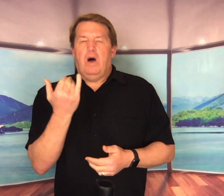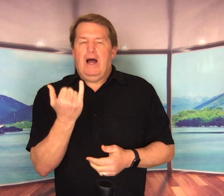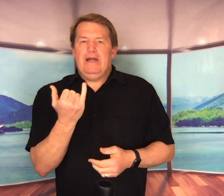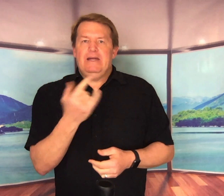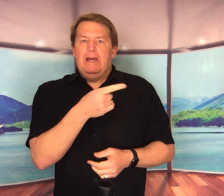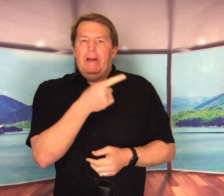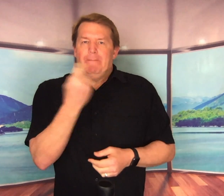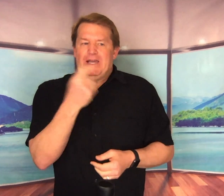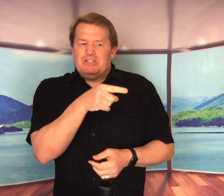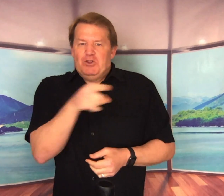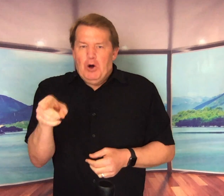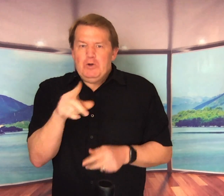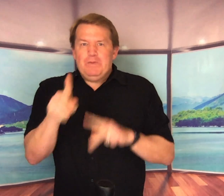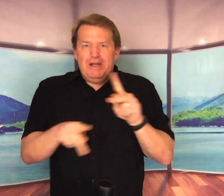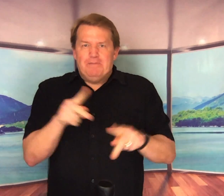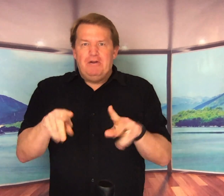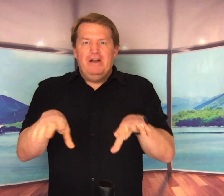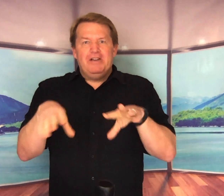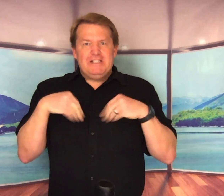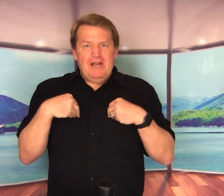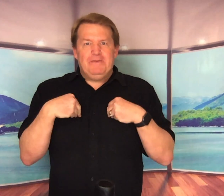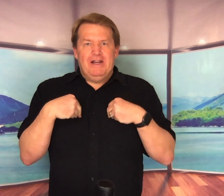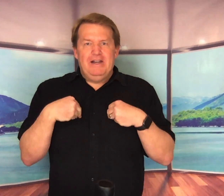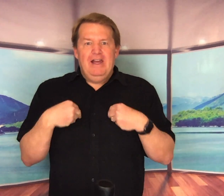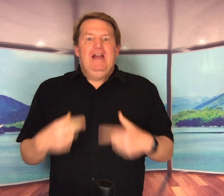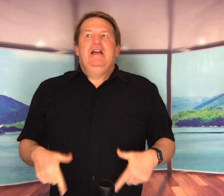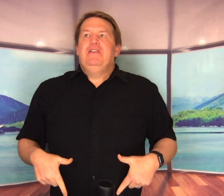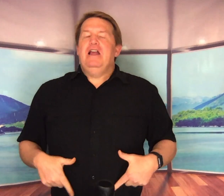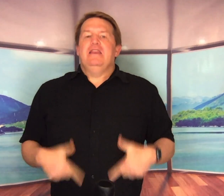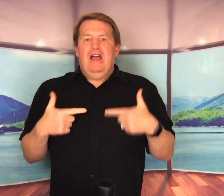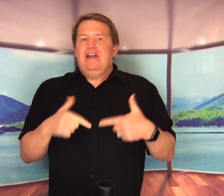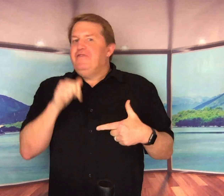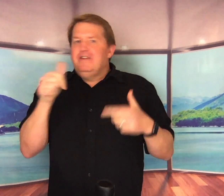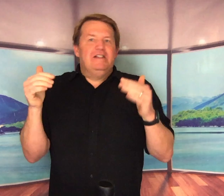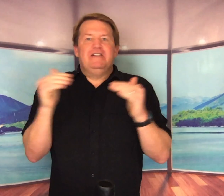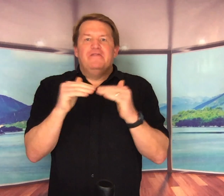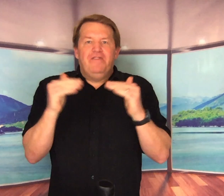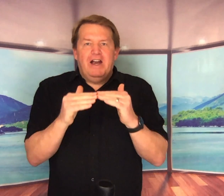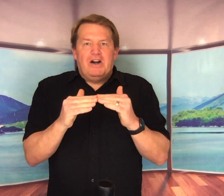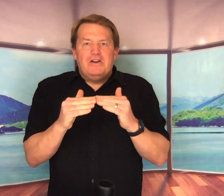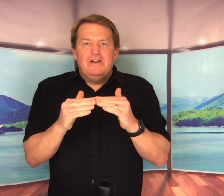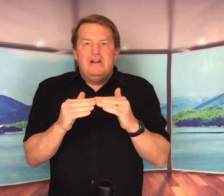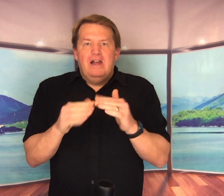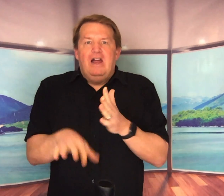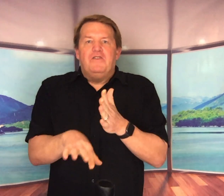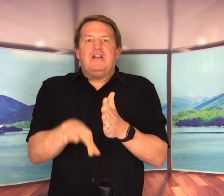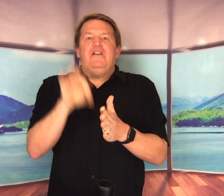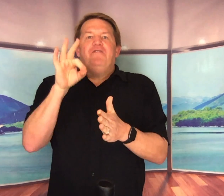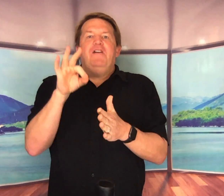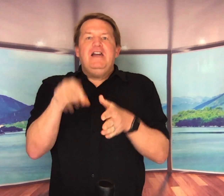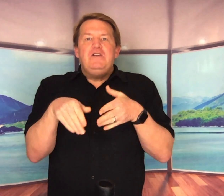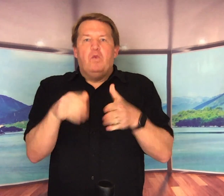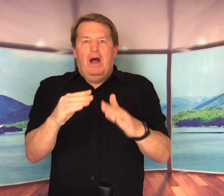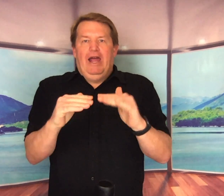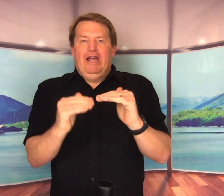Why? Because those people have accepted that life isn't fair. And they're going to find a way